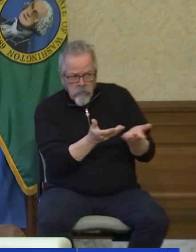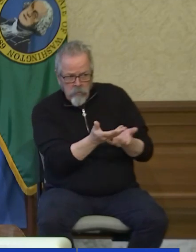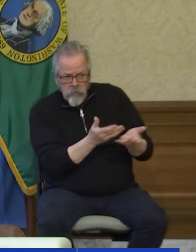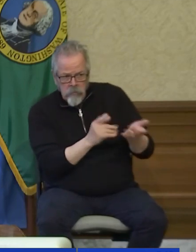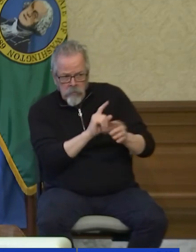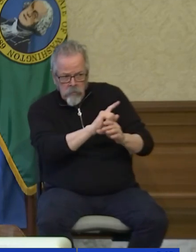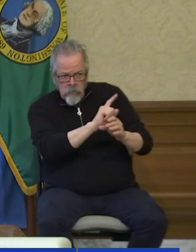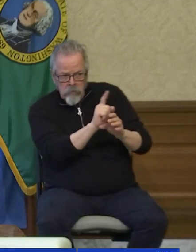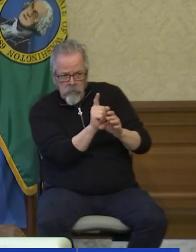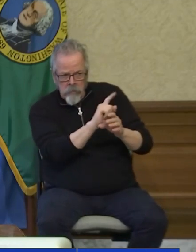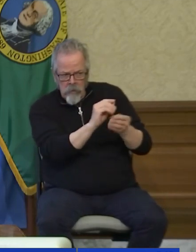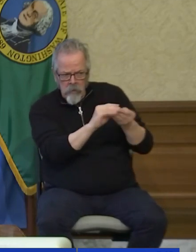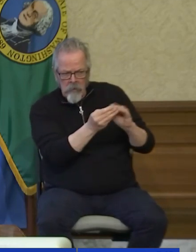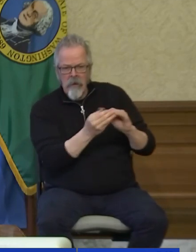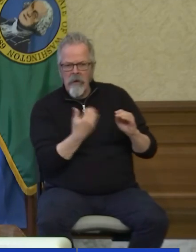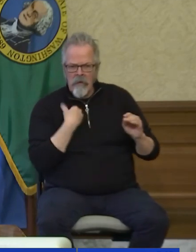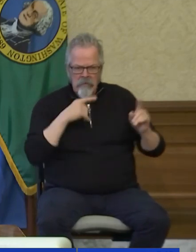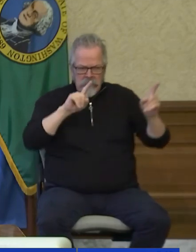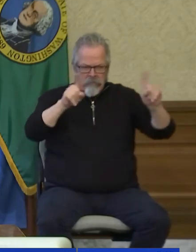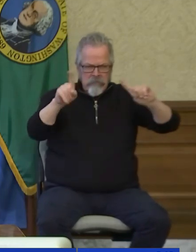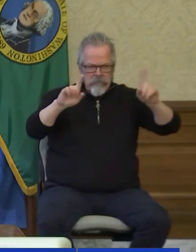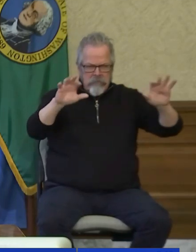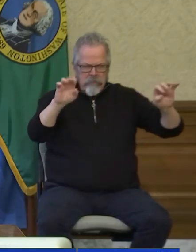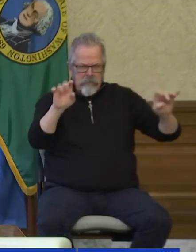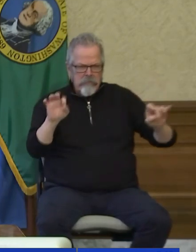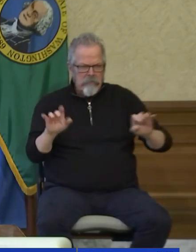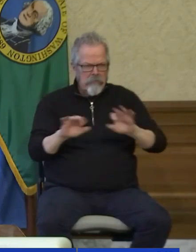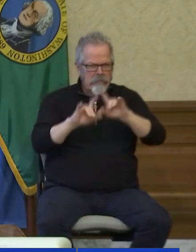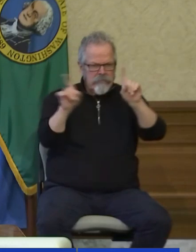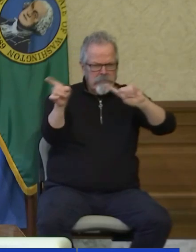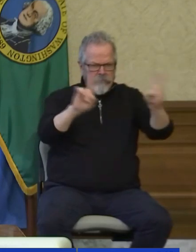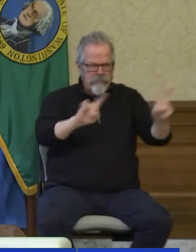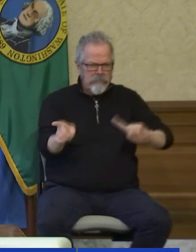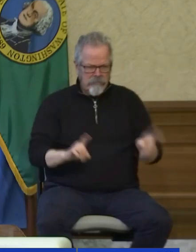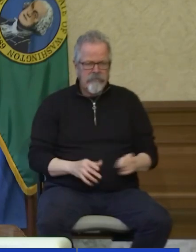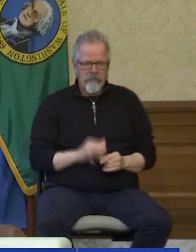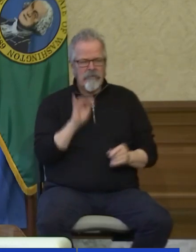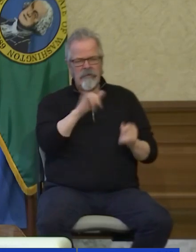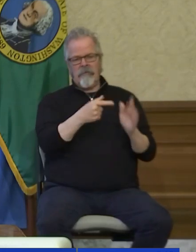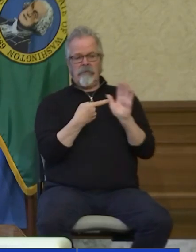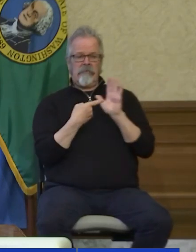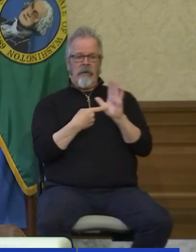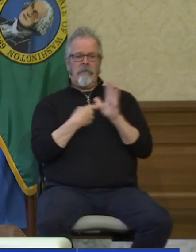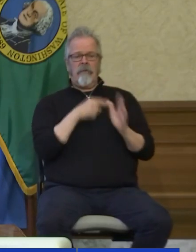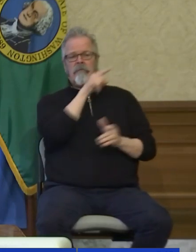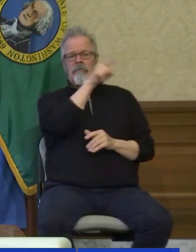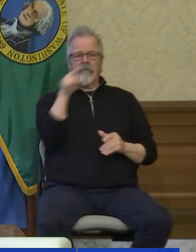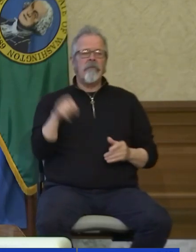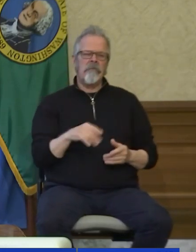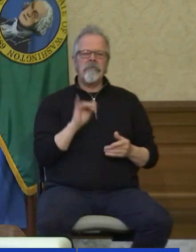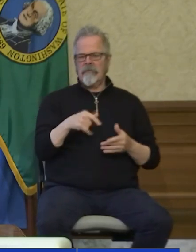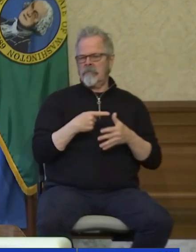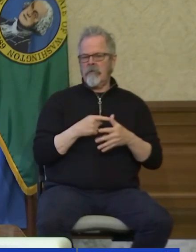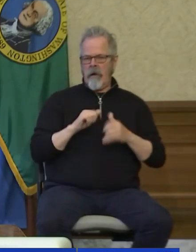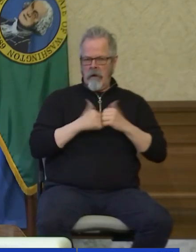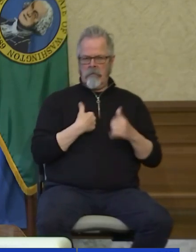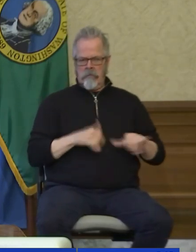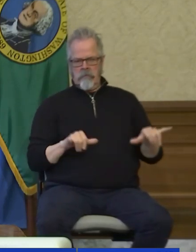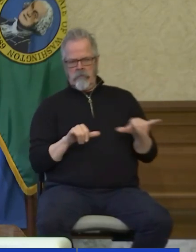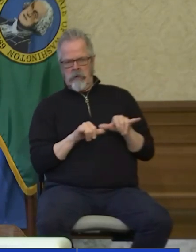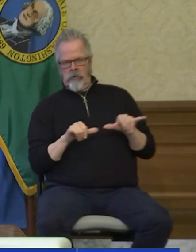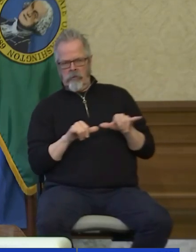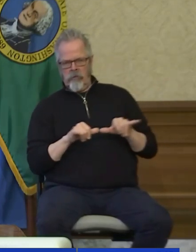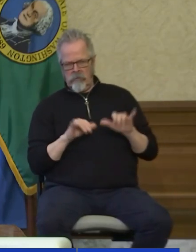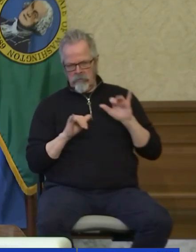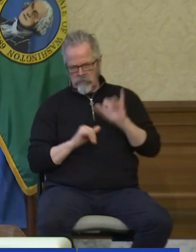one of which I showed you today. We look at several models that project where we're going in the immediate future. We look